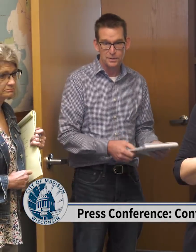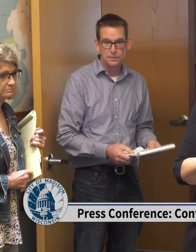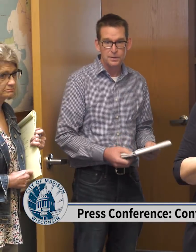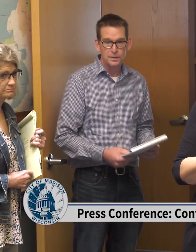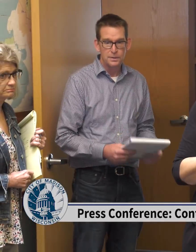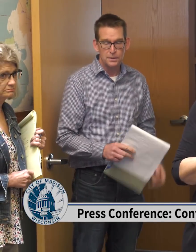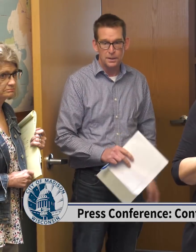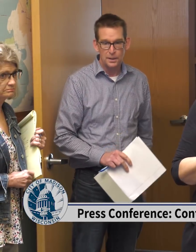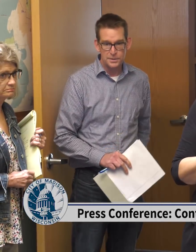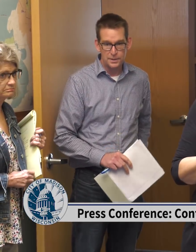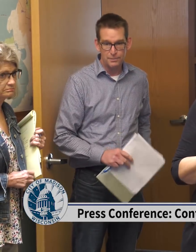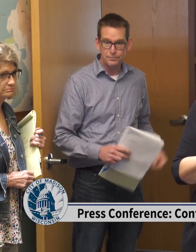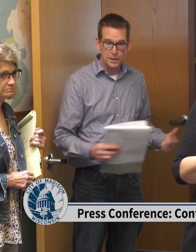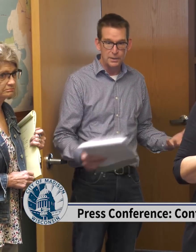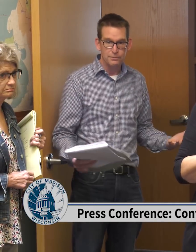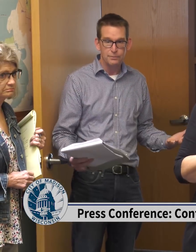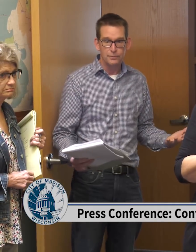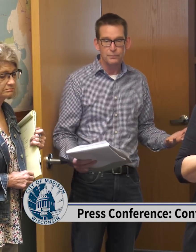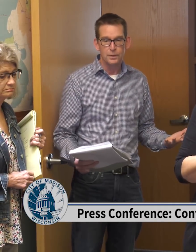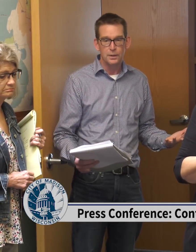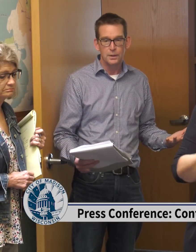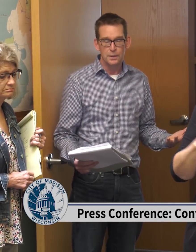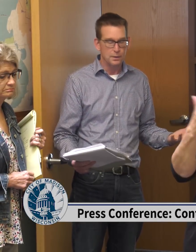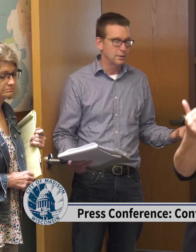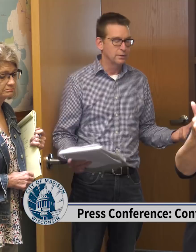really as a say